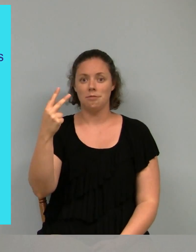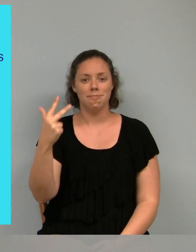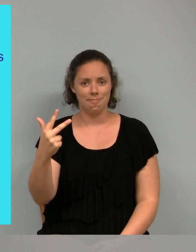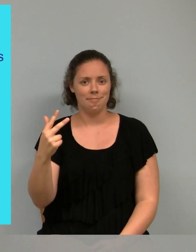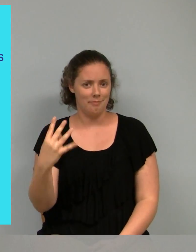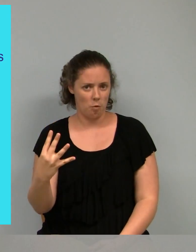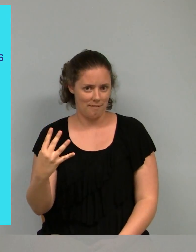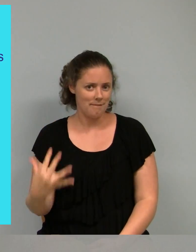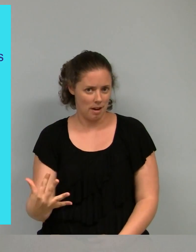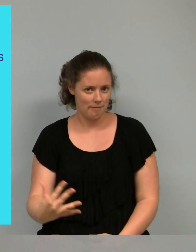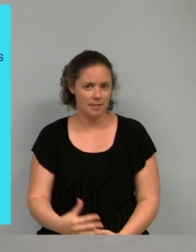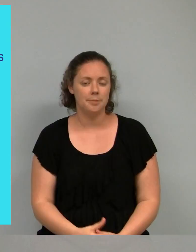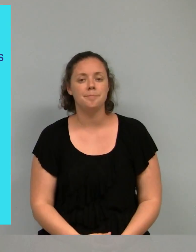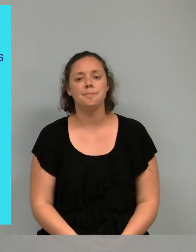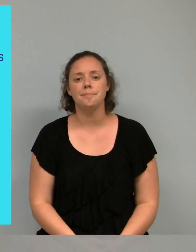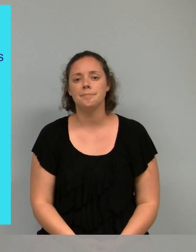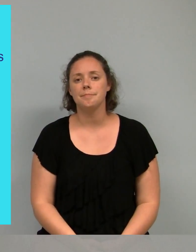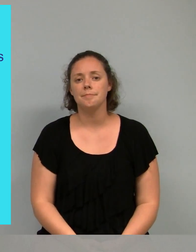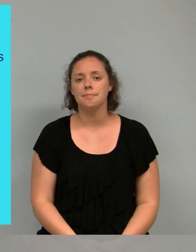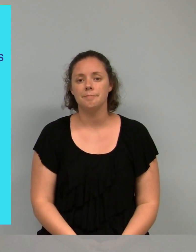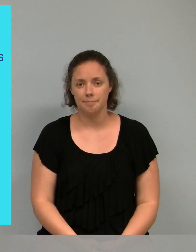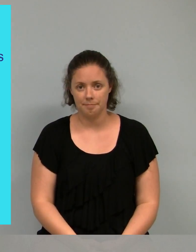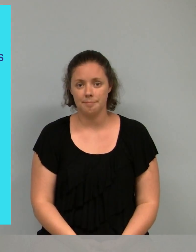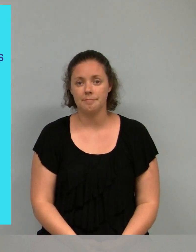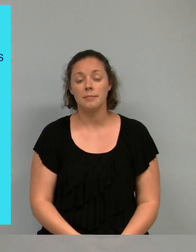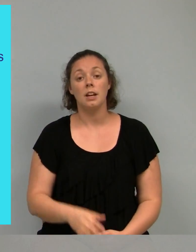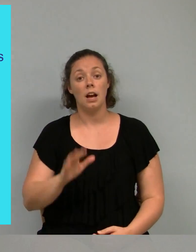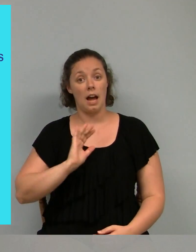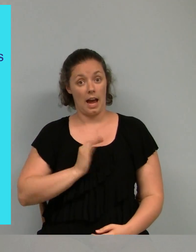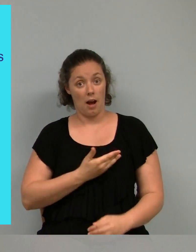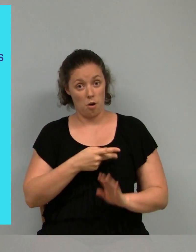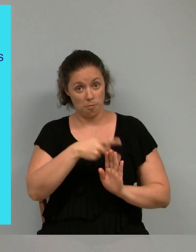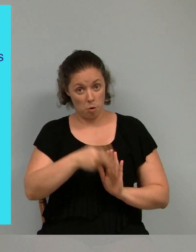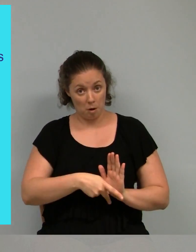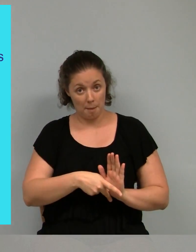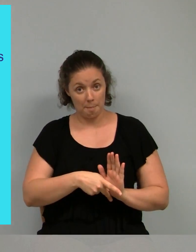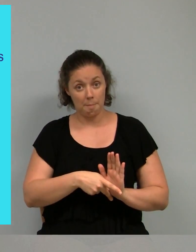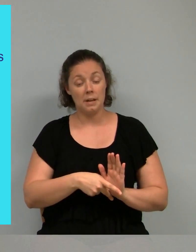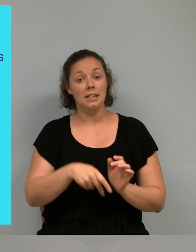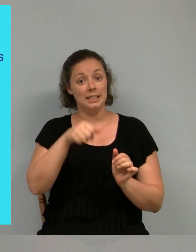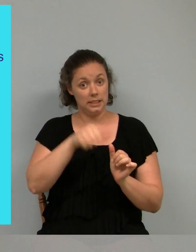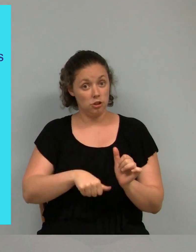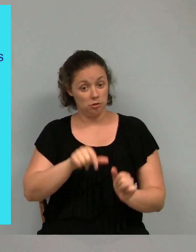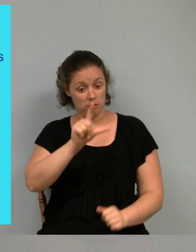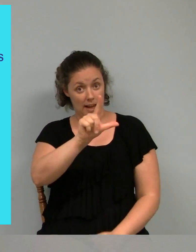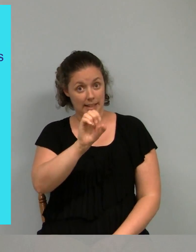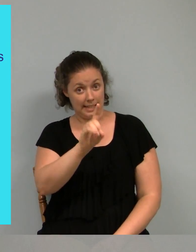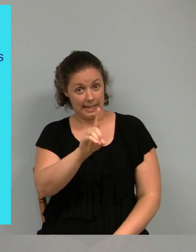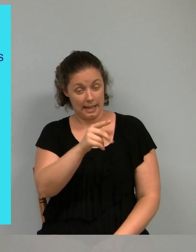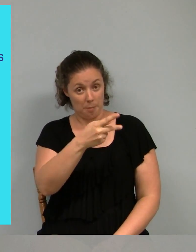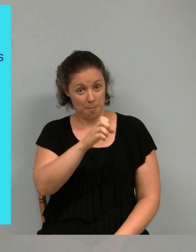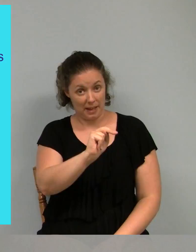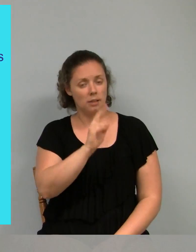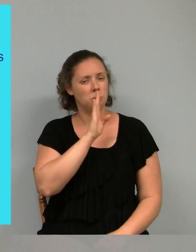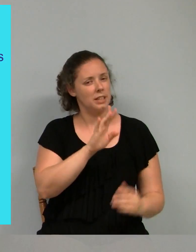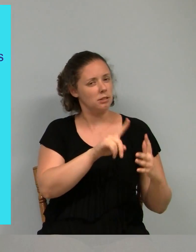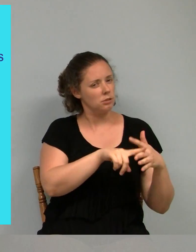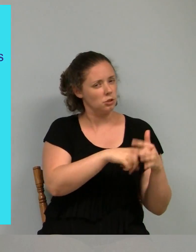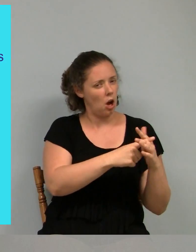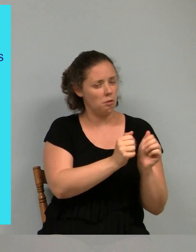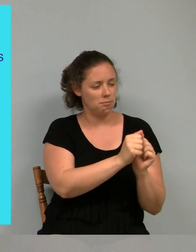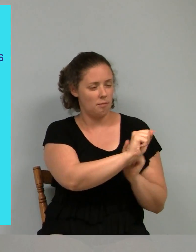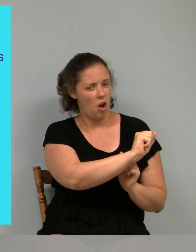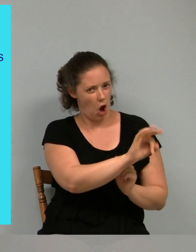on the output device. In our program, each of the LED pins is going to be initialized to an